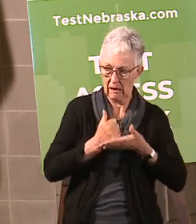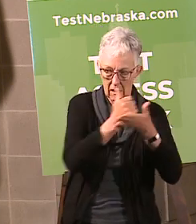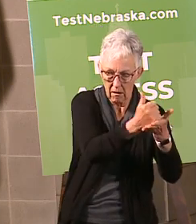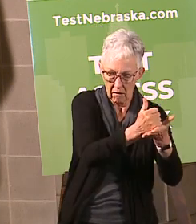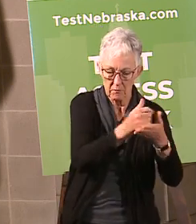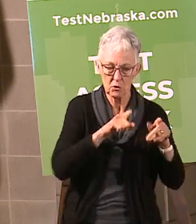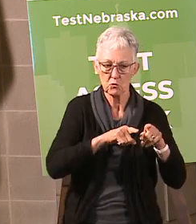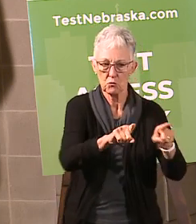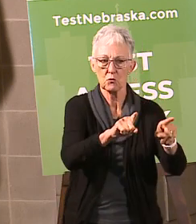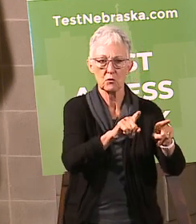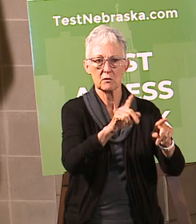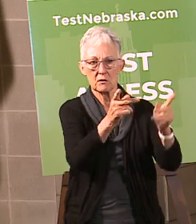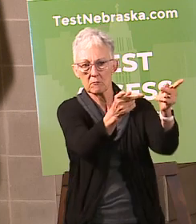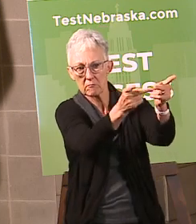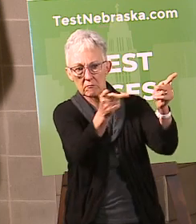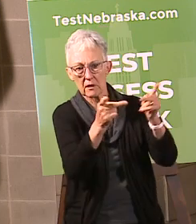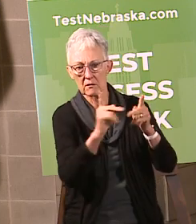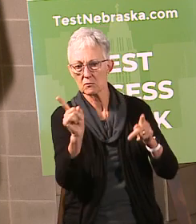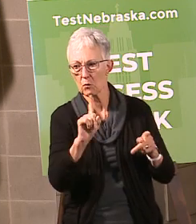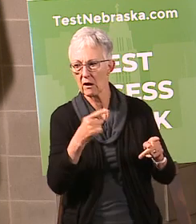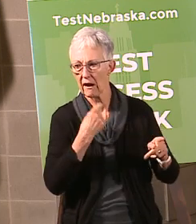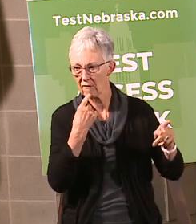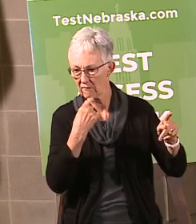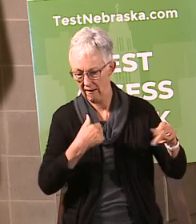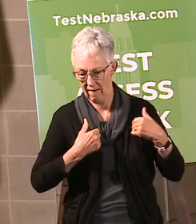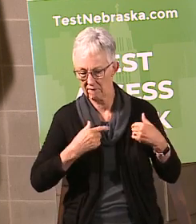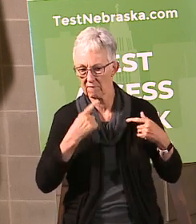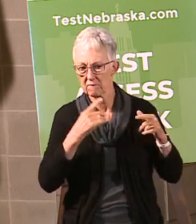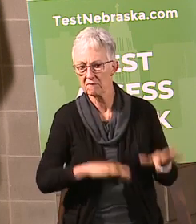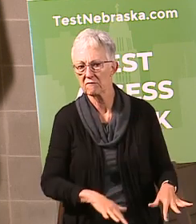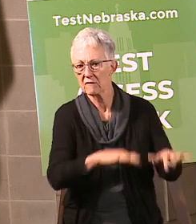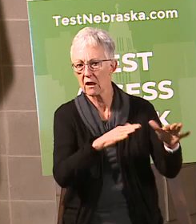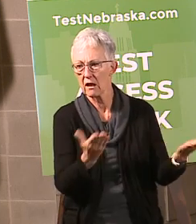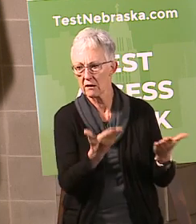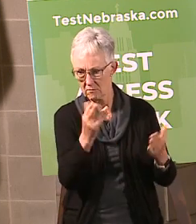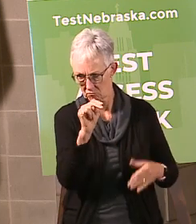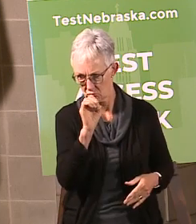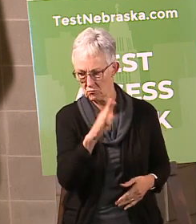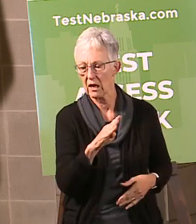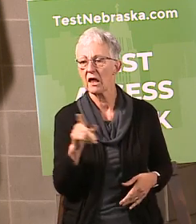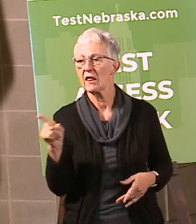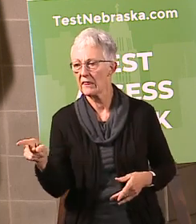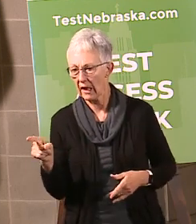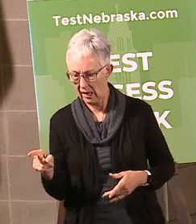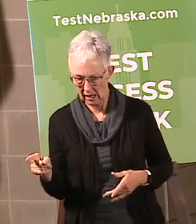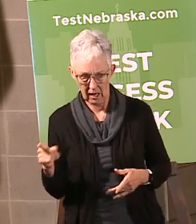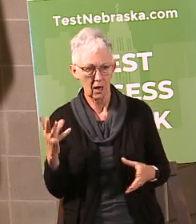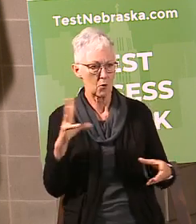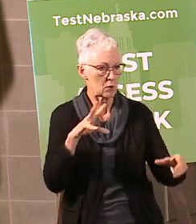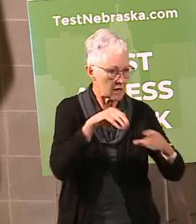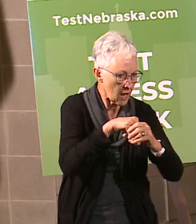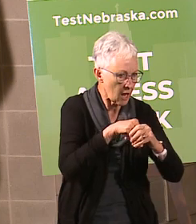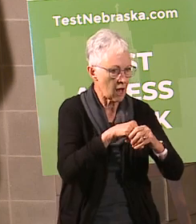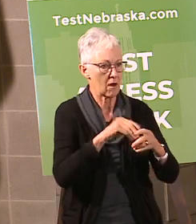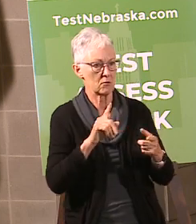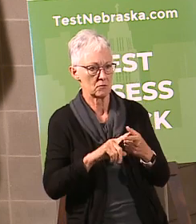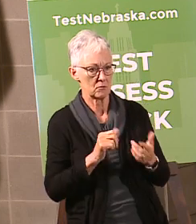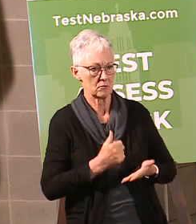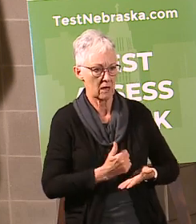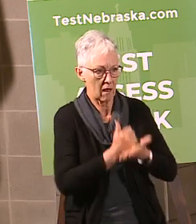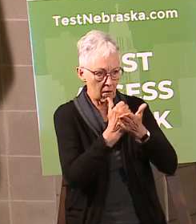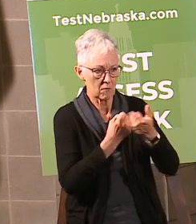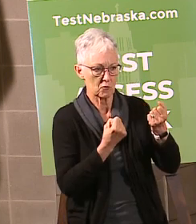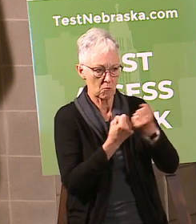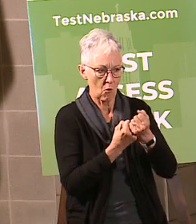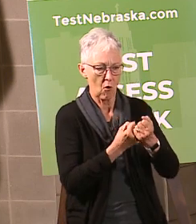we needed communities to come together and come up with solutions. They stepped up as the leaders and providers in that rebuilding, and they're doing it